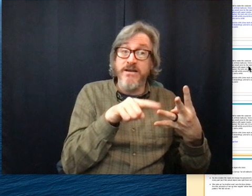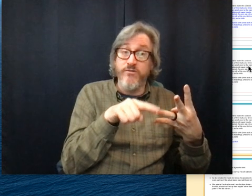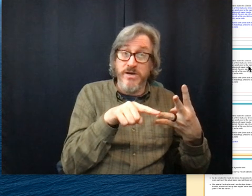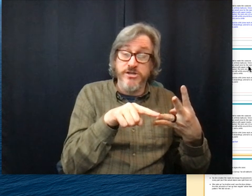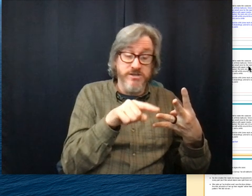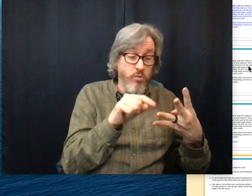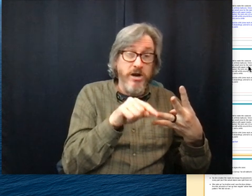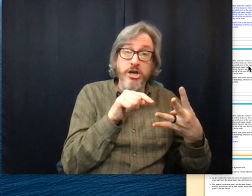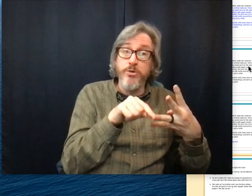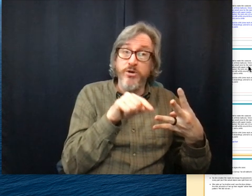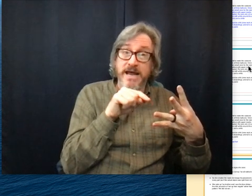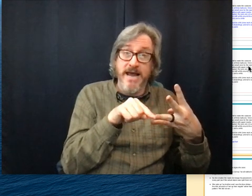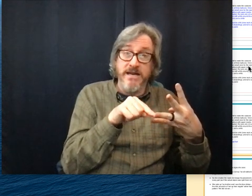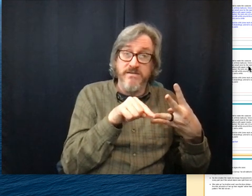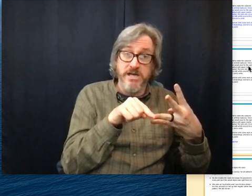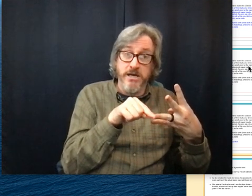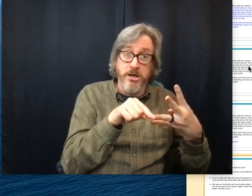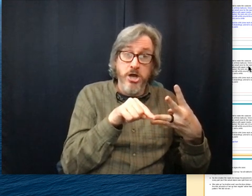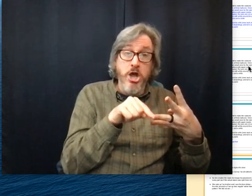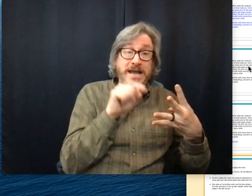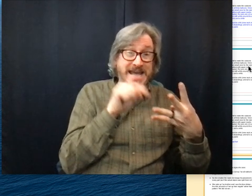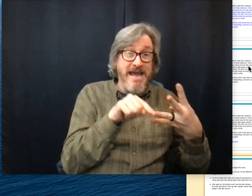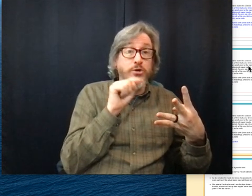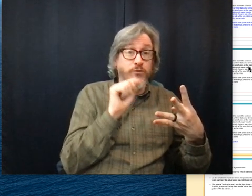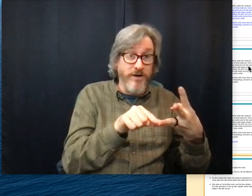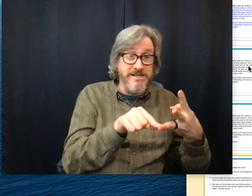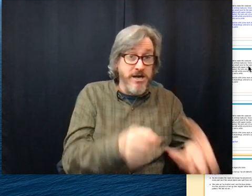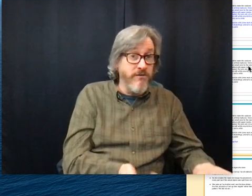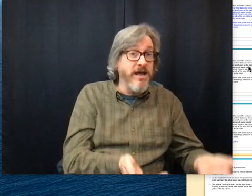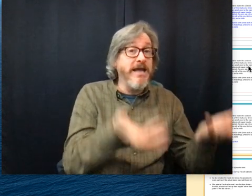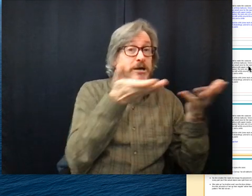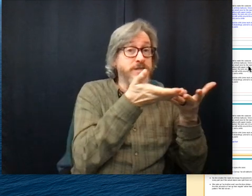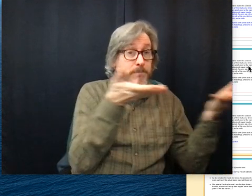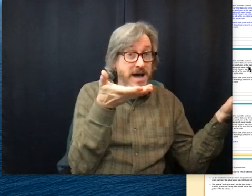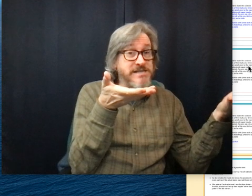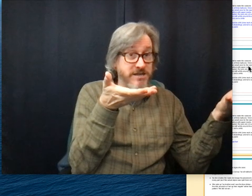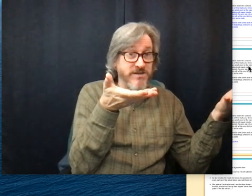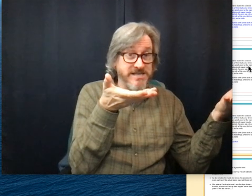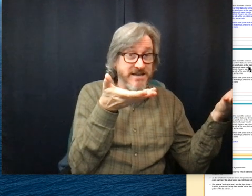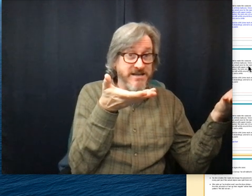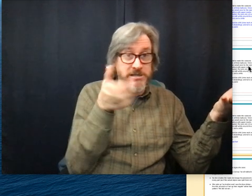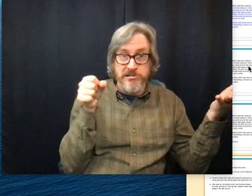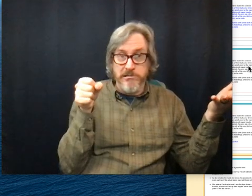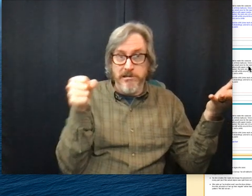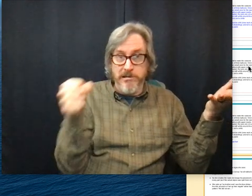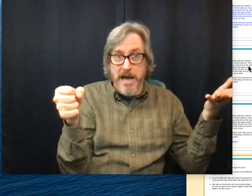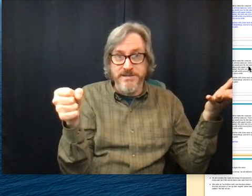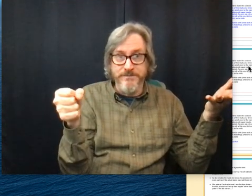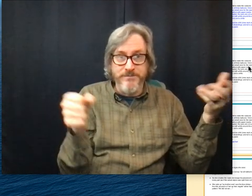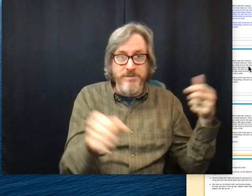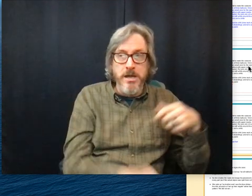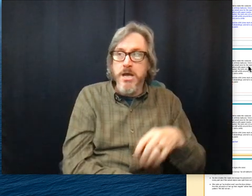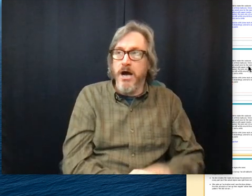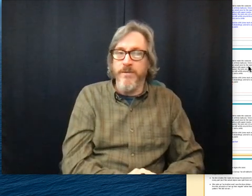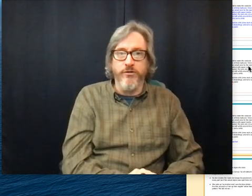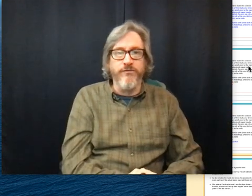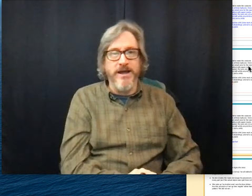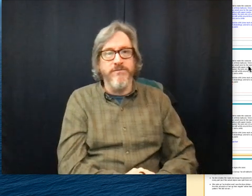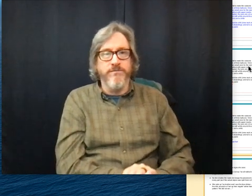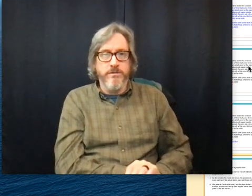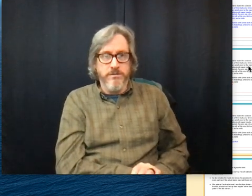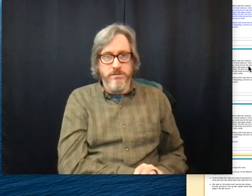at negative questions of where can you put that negative sign? Can you phrase it of, here's the positive of the sentence, not.